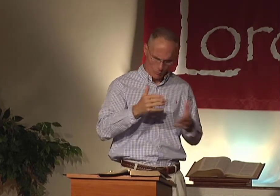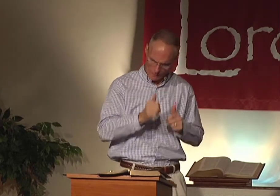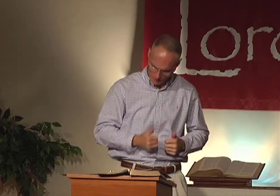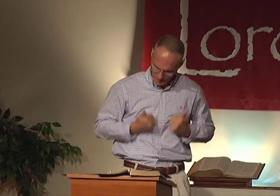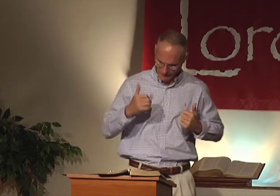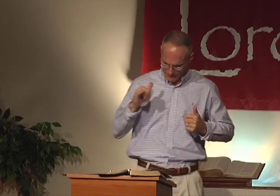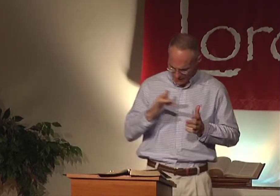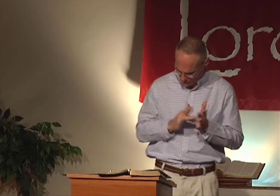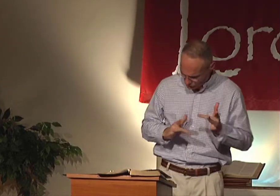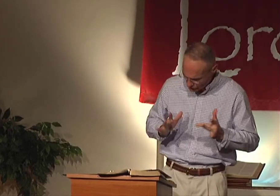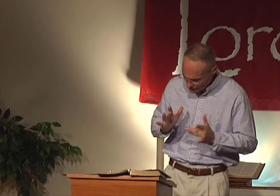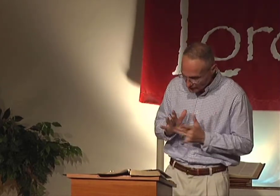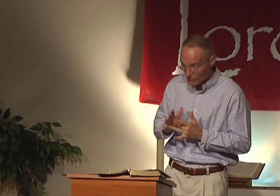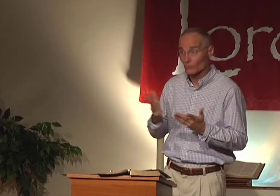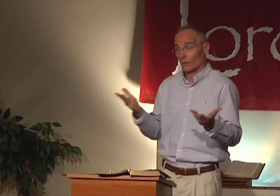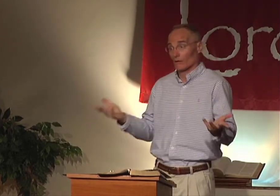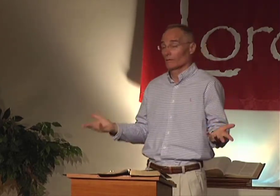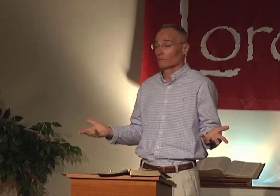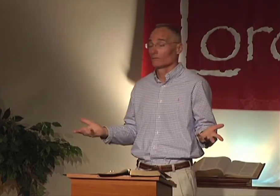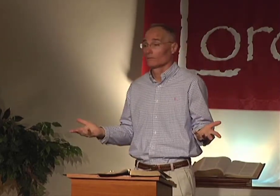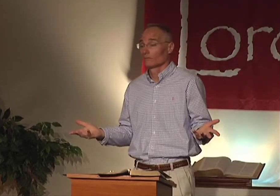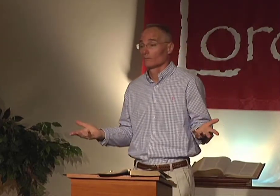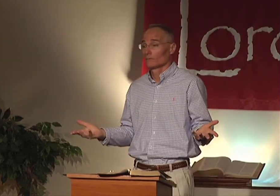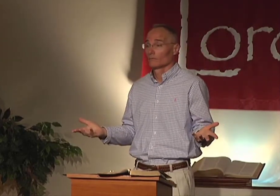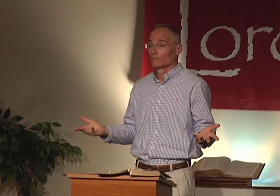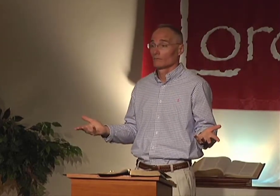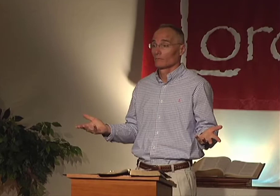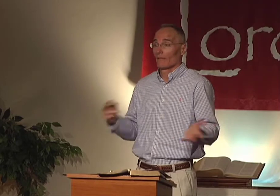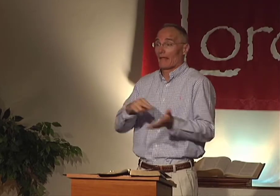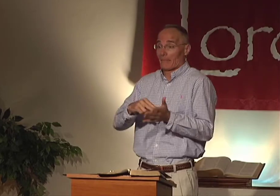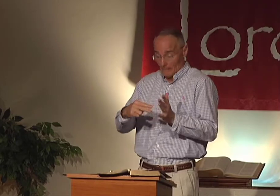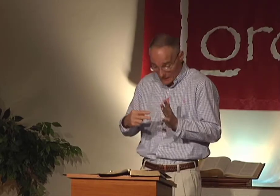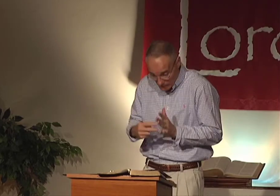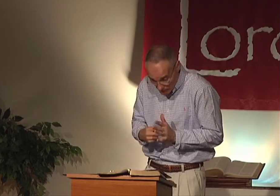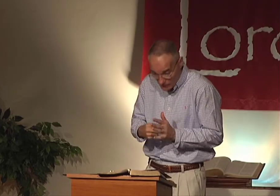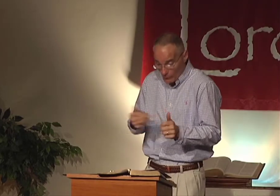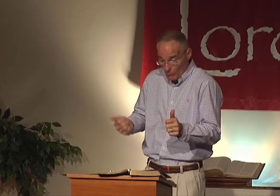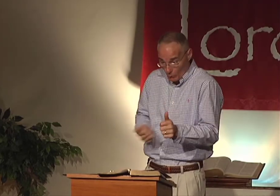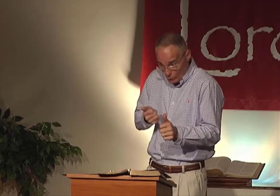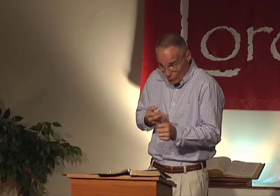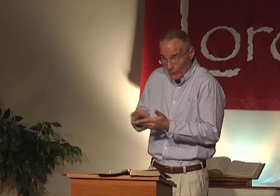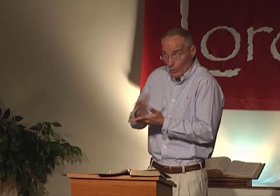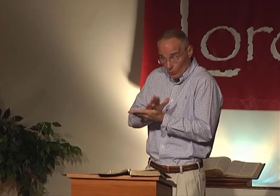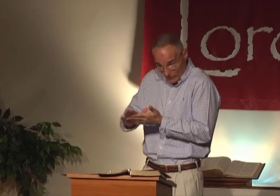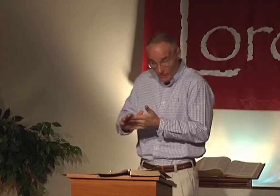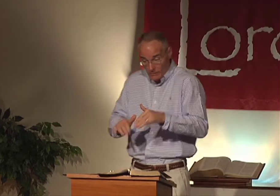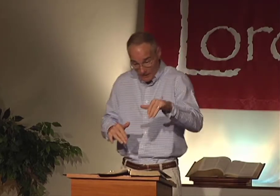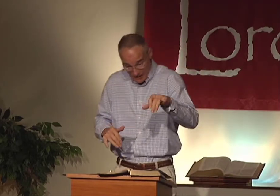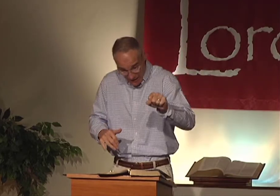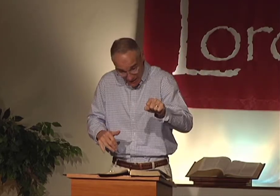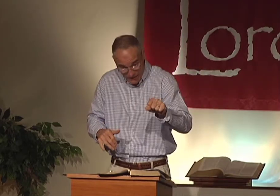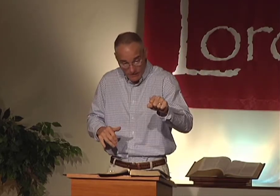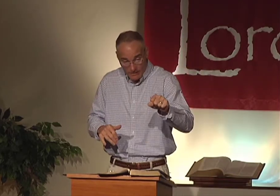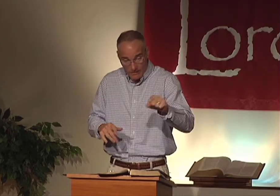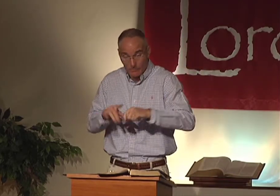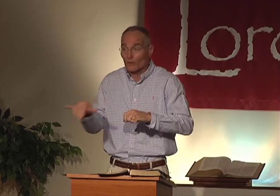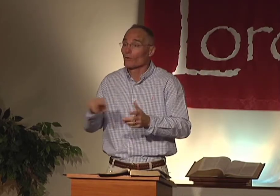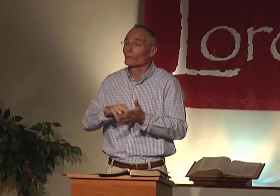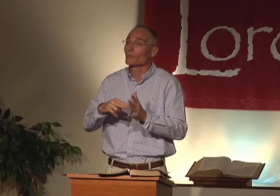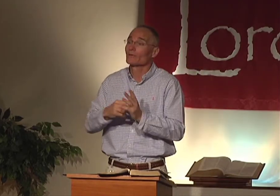We say, yes, I want to live the Christian life, I want that. Well, that means pursuing holiness, yes,